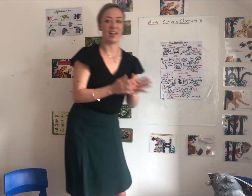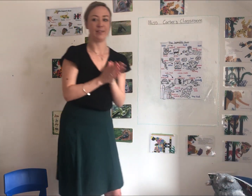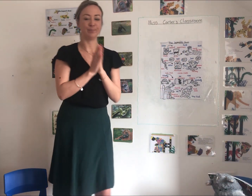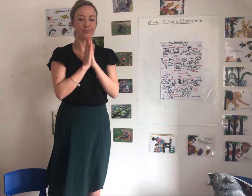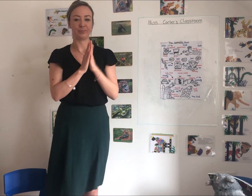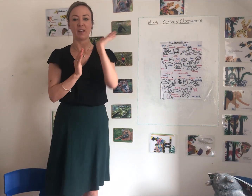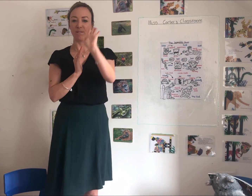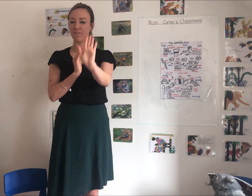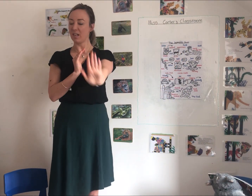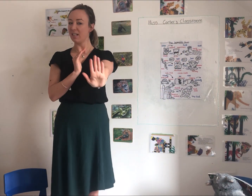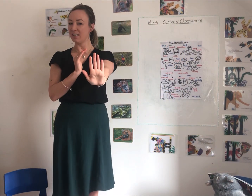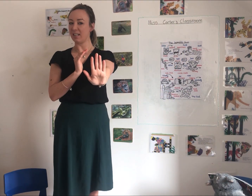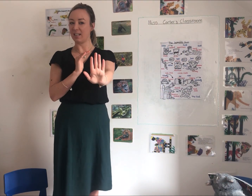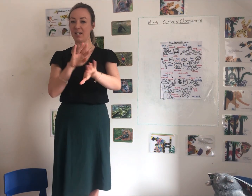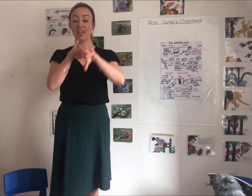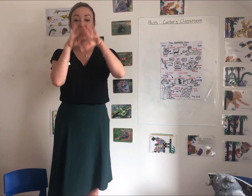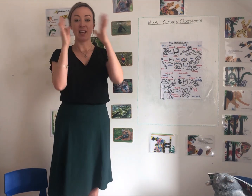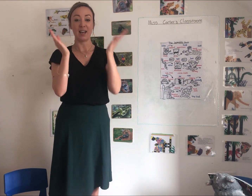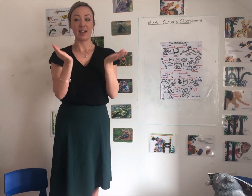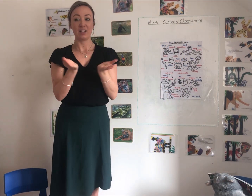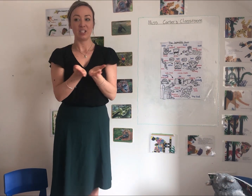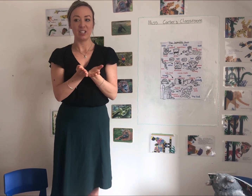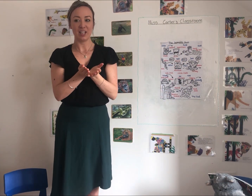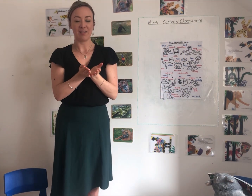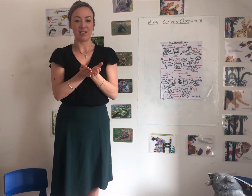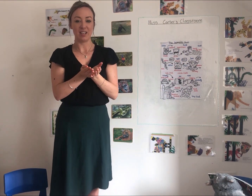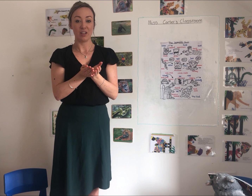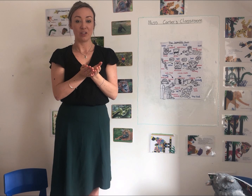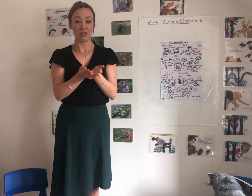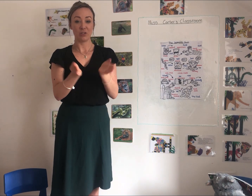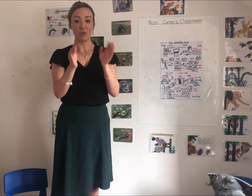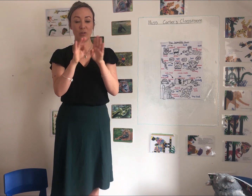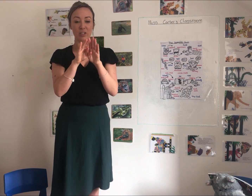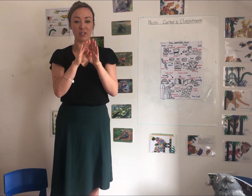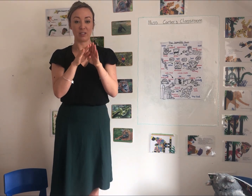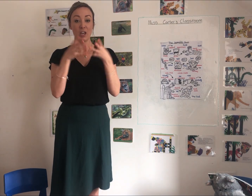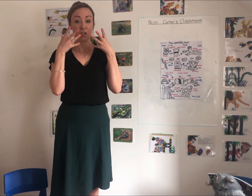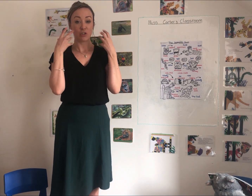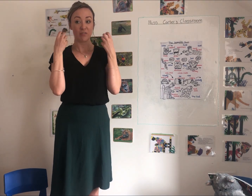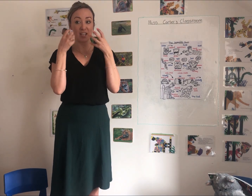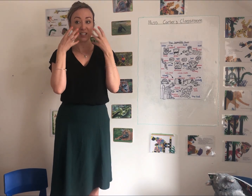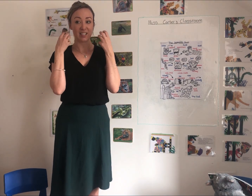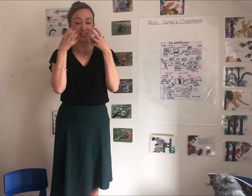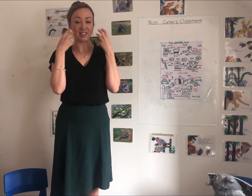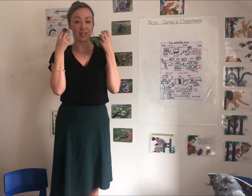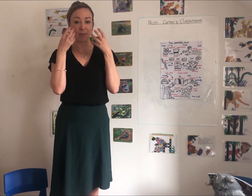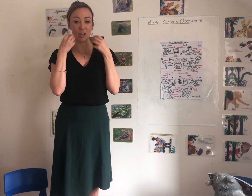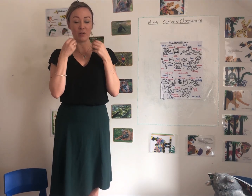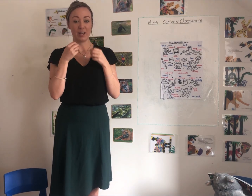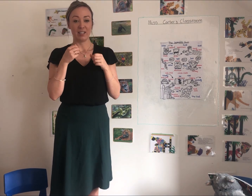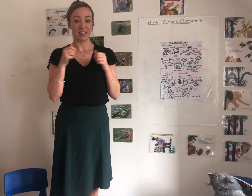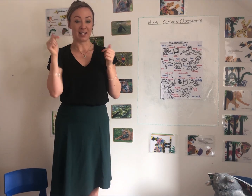say, finally, Achi-Cheri the tortoise tricked Asibo to